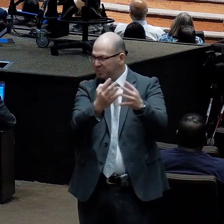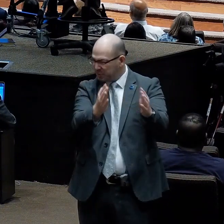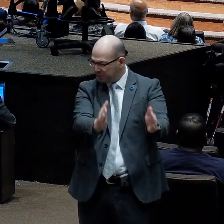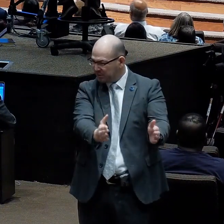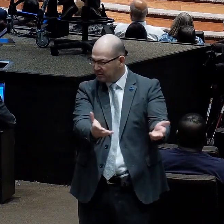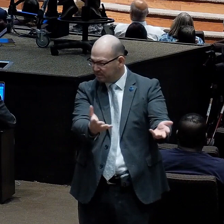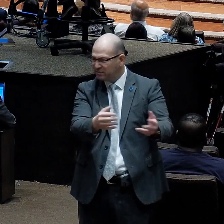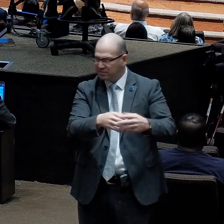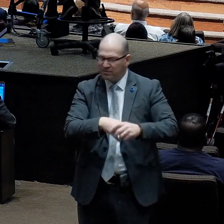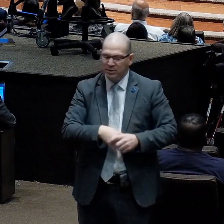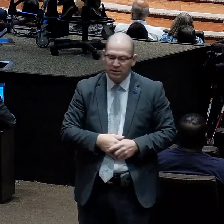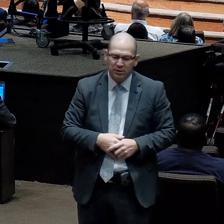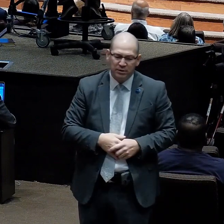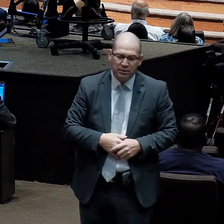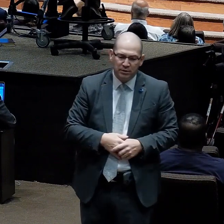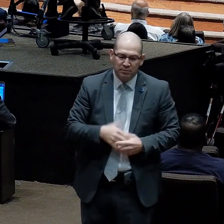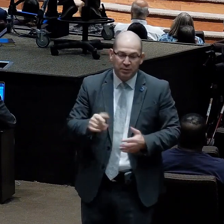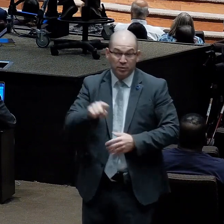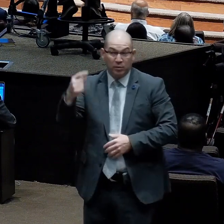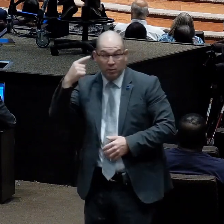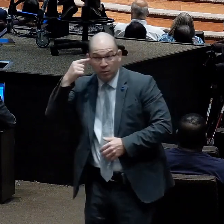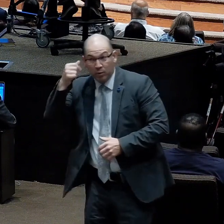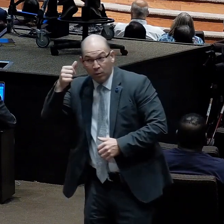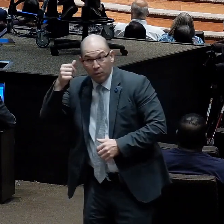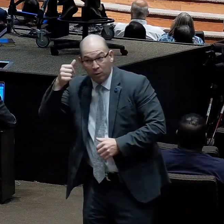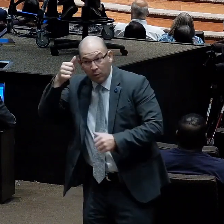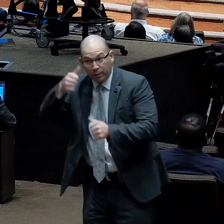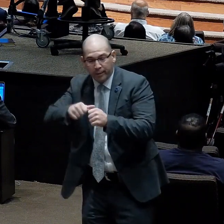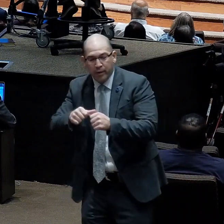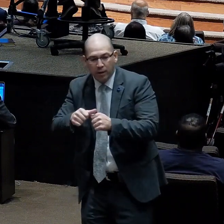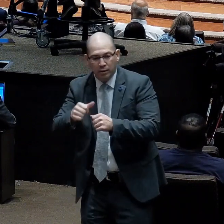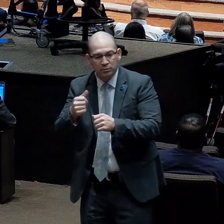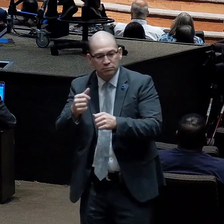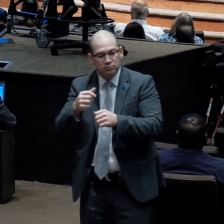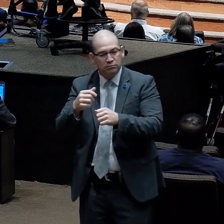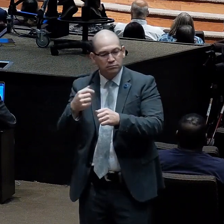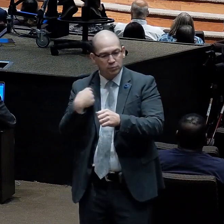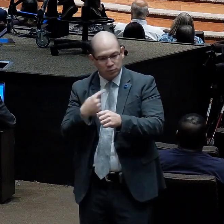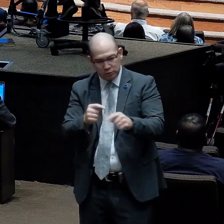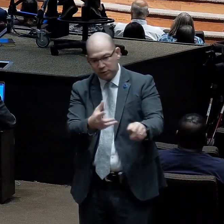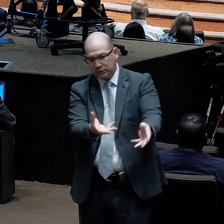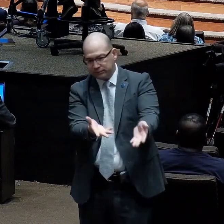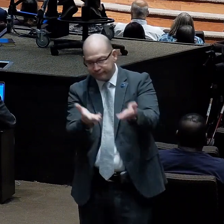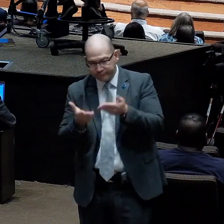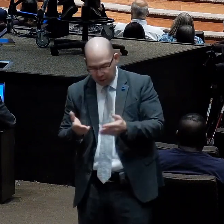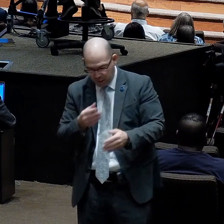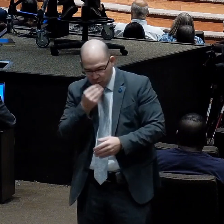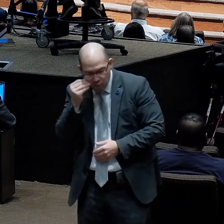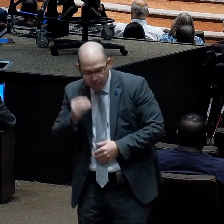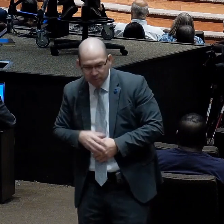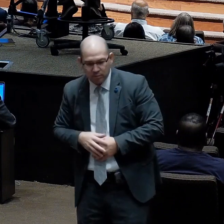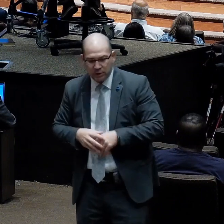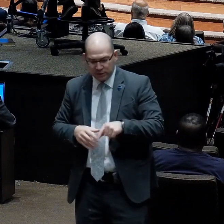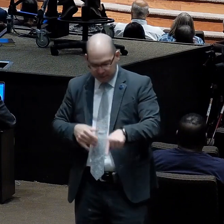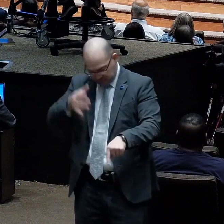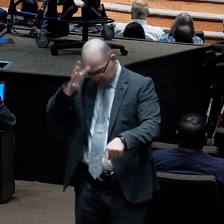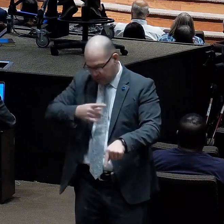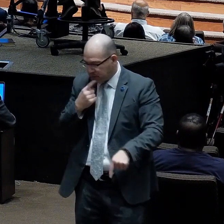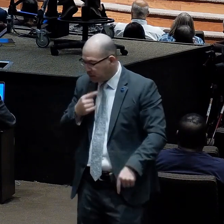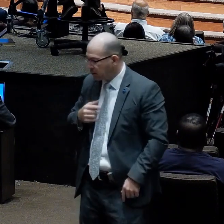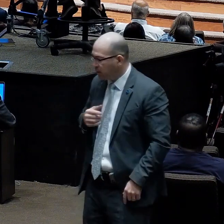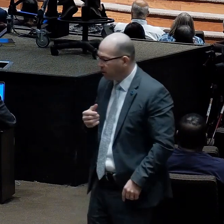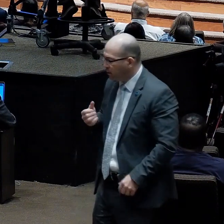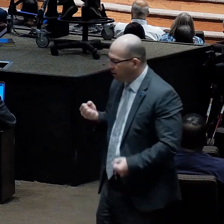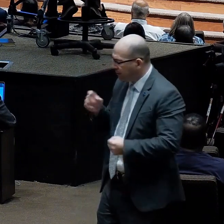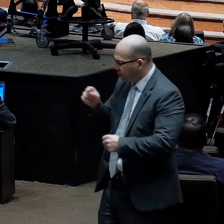And some of you recall, they were trying to get them home. And he said to the congregation, how many of you have been praying?